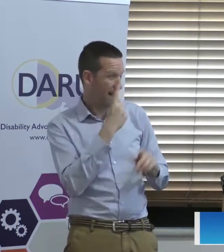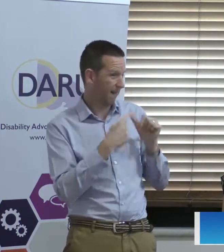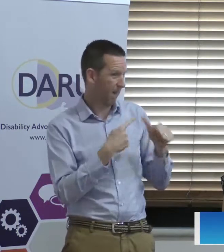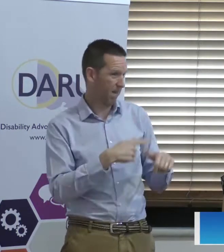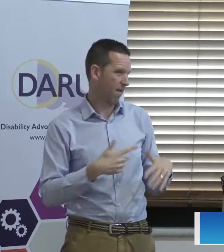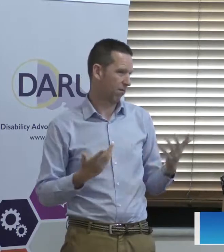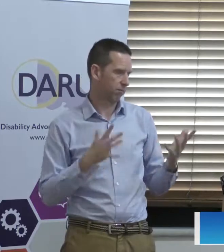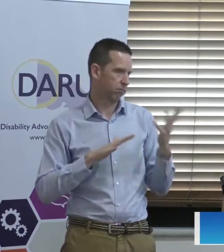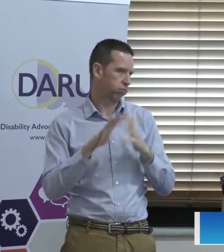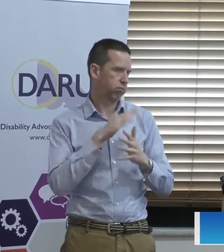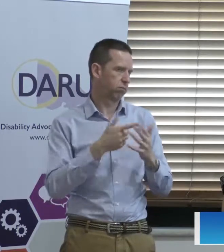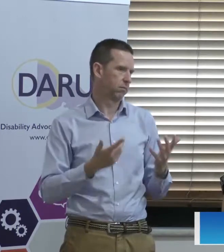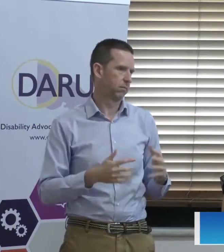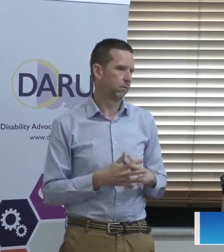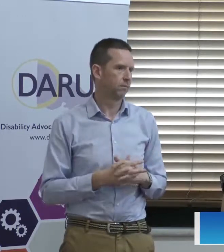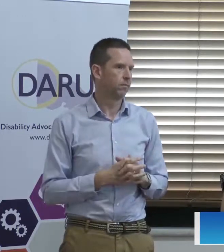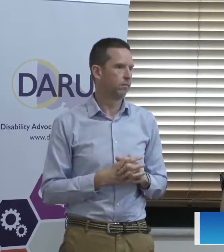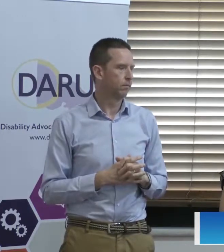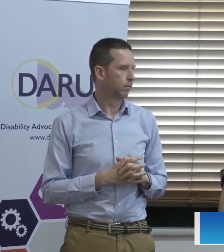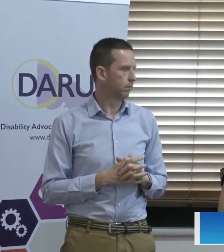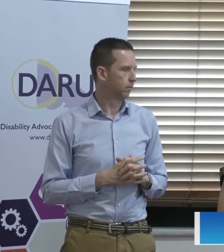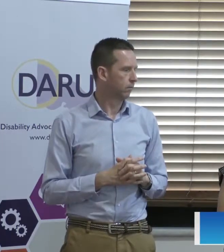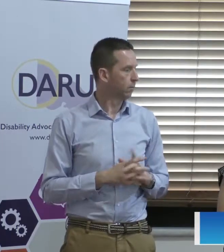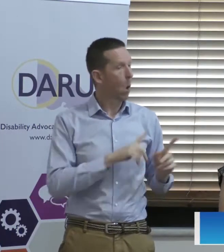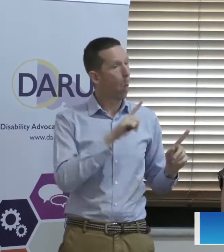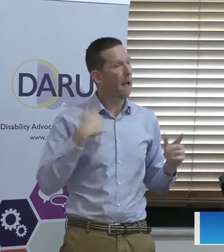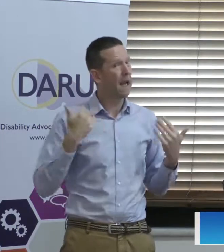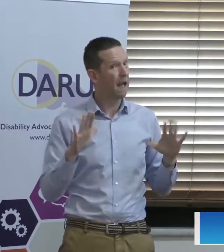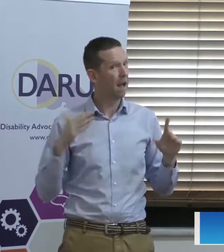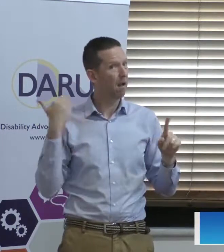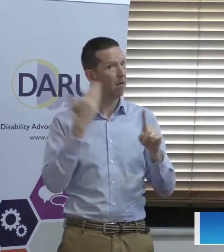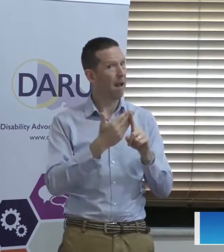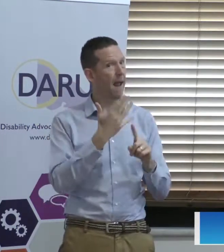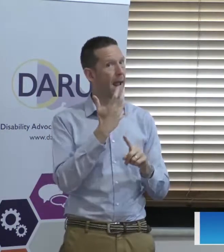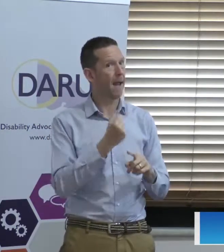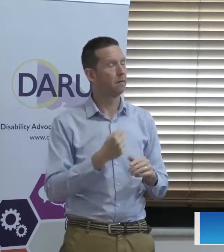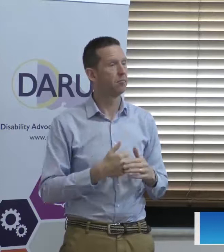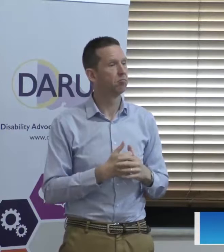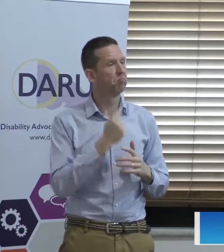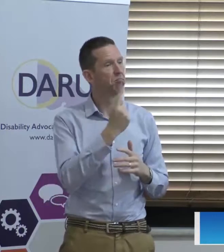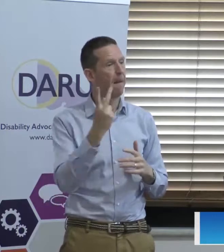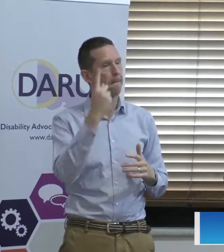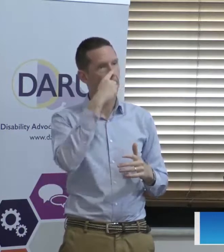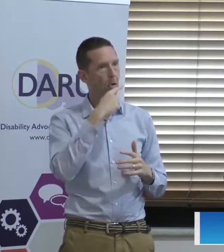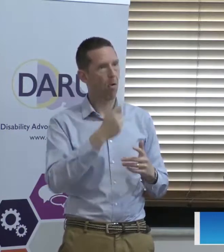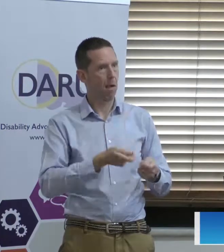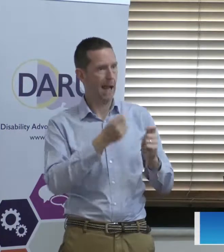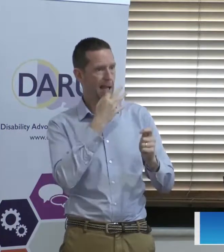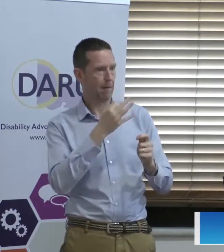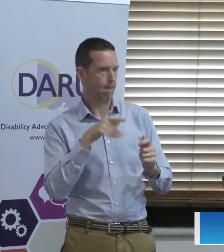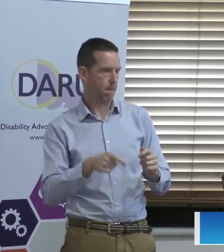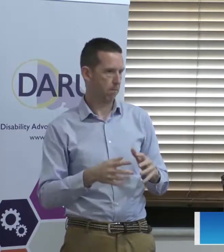it doesn't specifically. We have actually had a couple of people ask that kind of